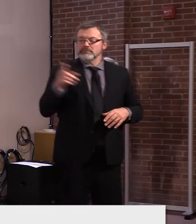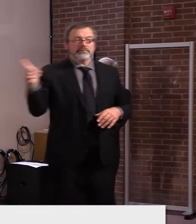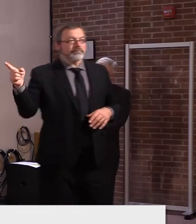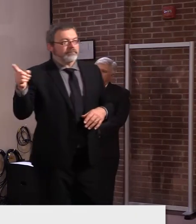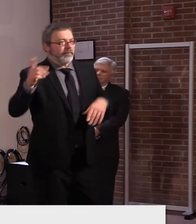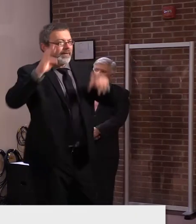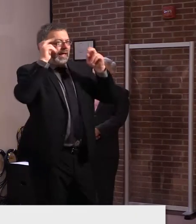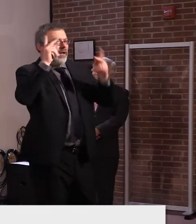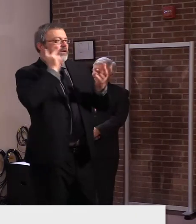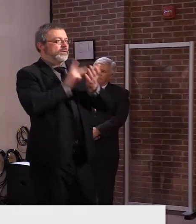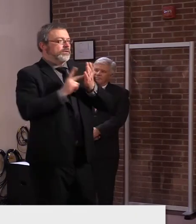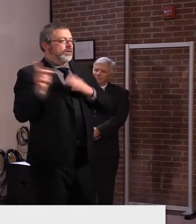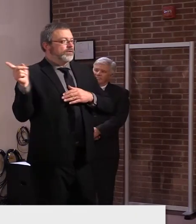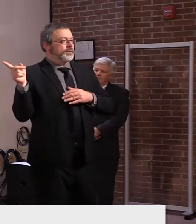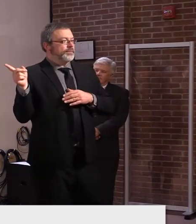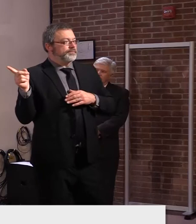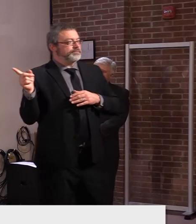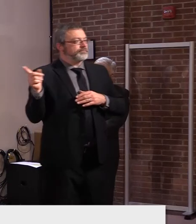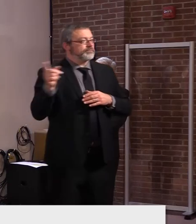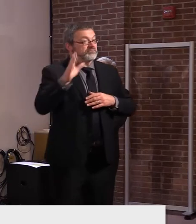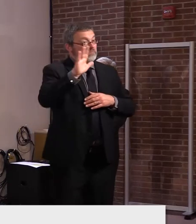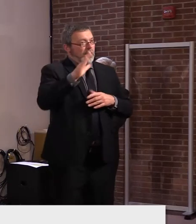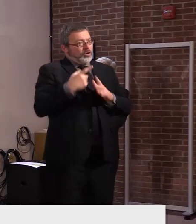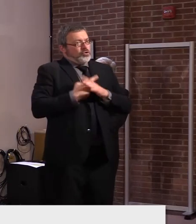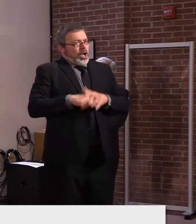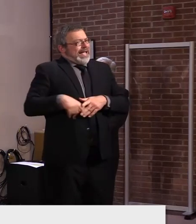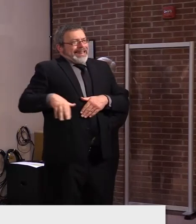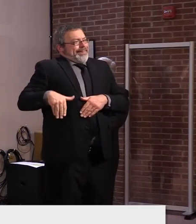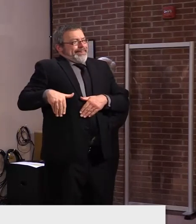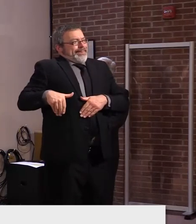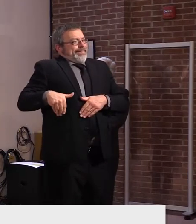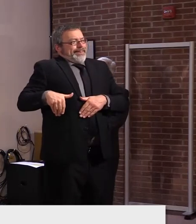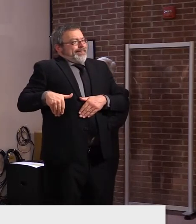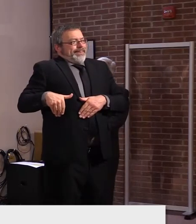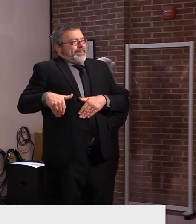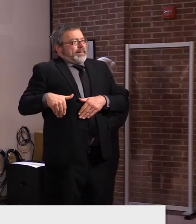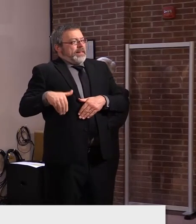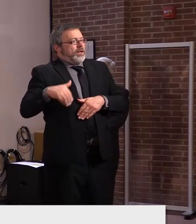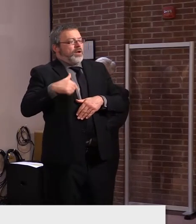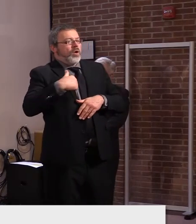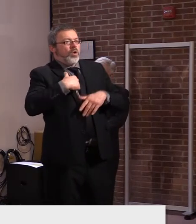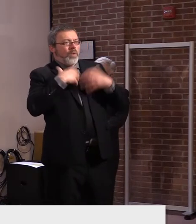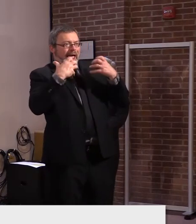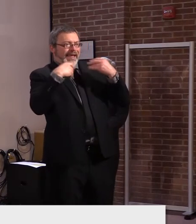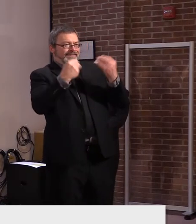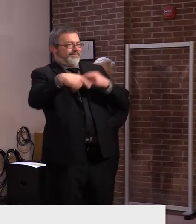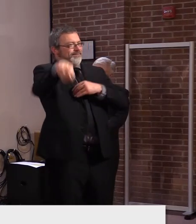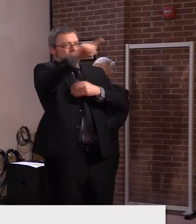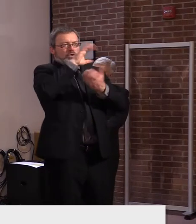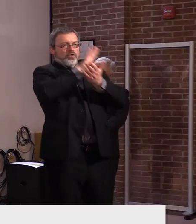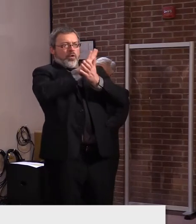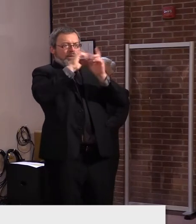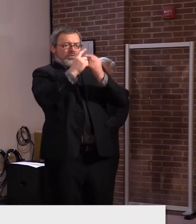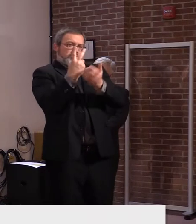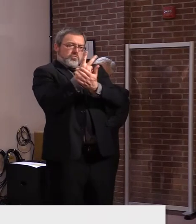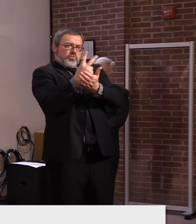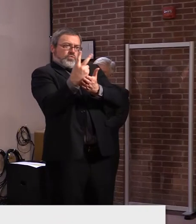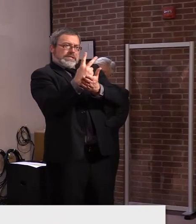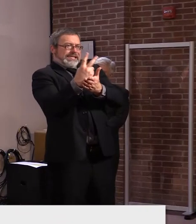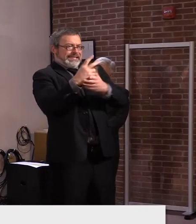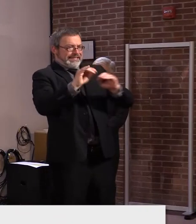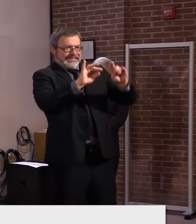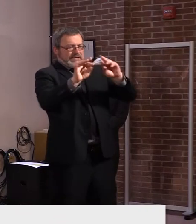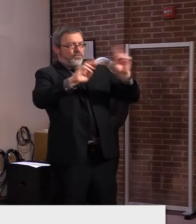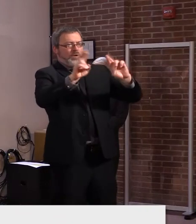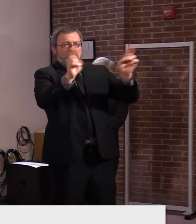Yeah, it'll take probably a couple of weeks to fully roll out statewide. You know, again, it's voluntary for school districts. We'll be meeting, you know, last week on